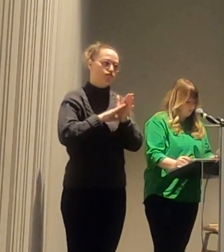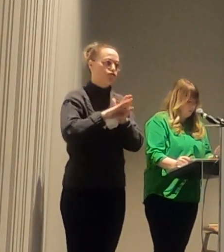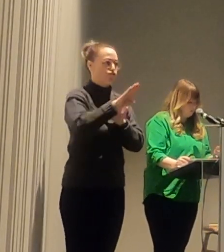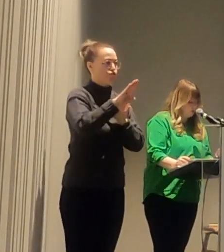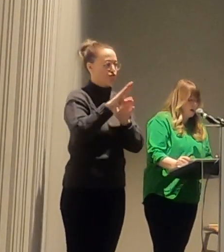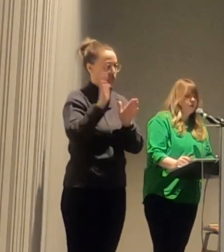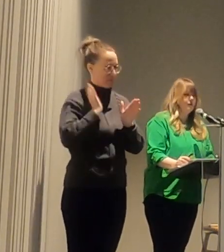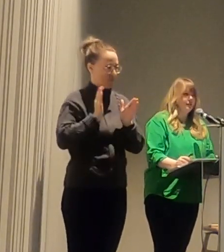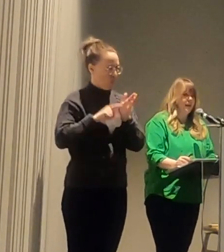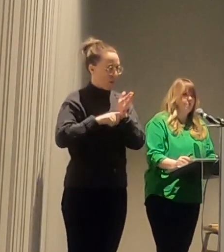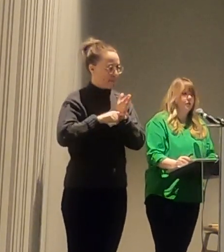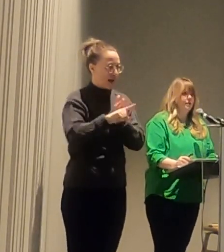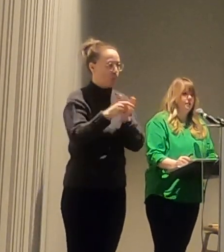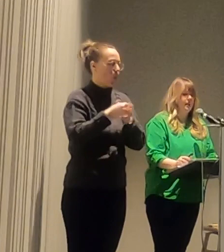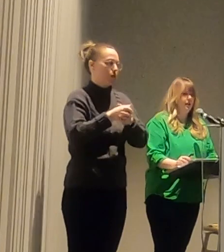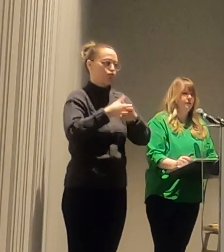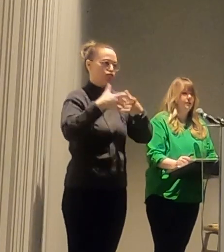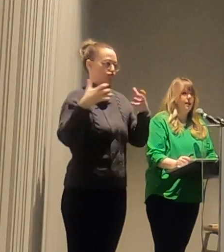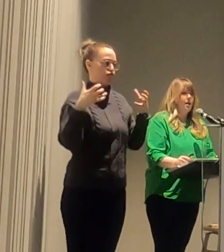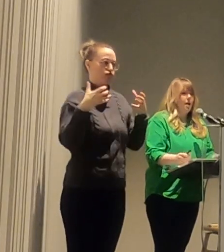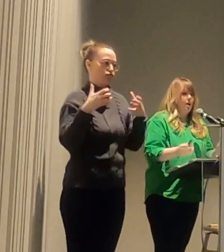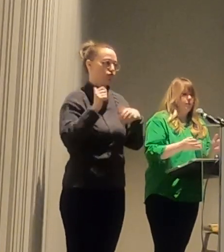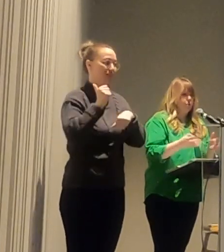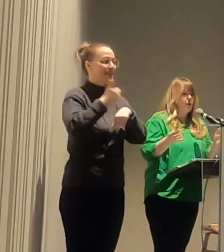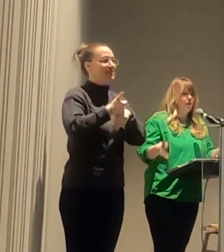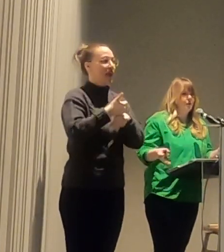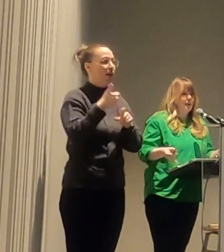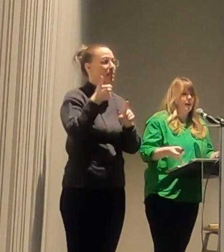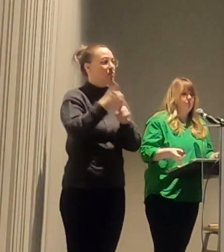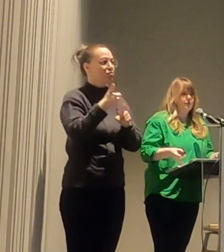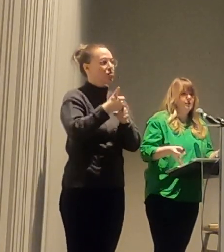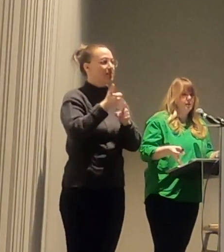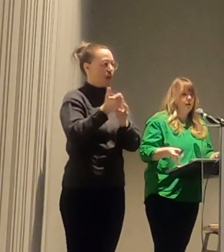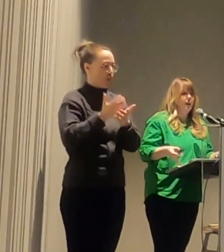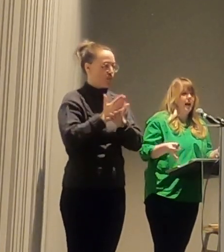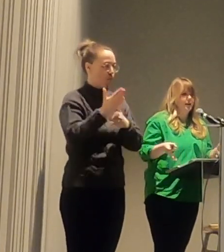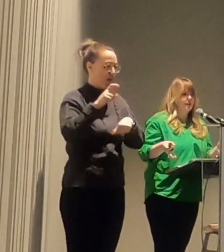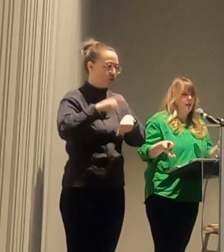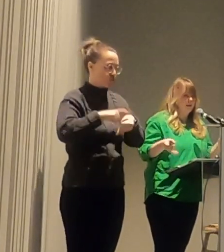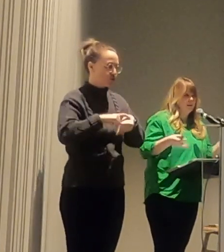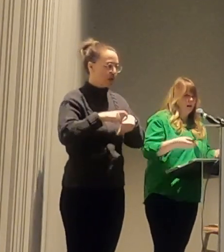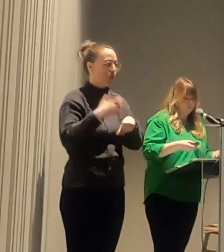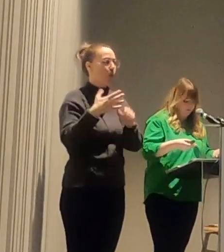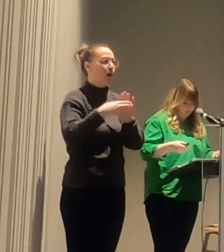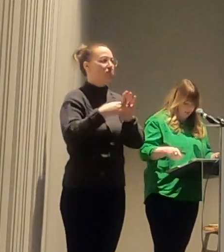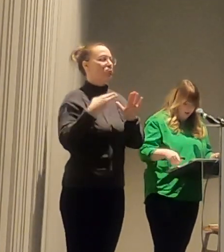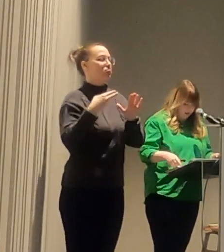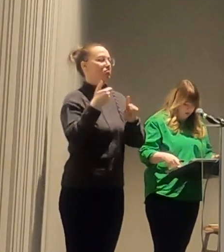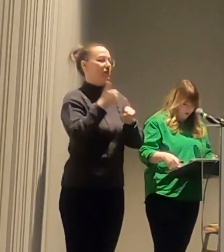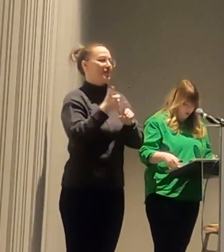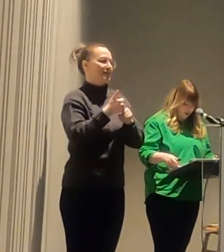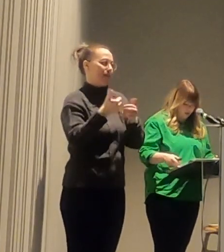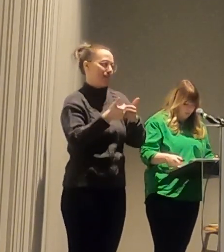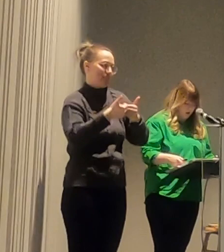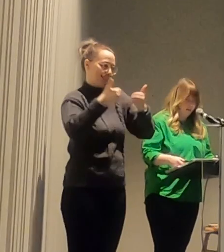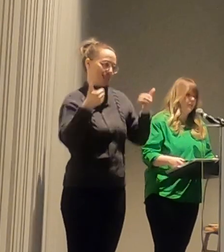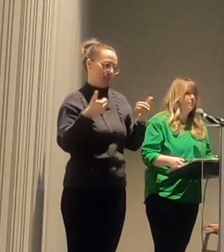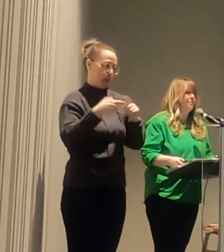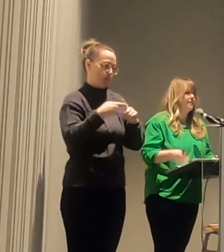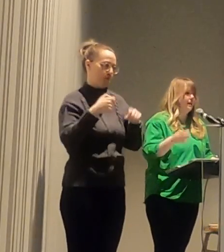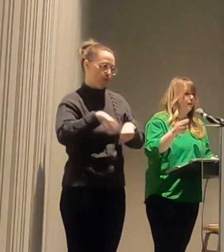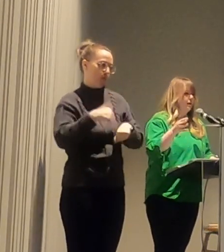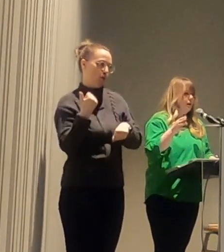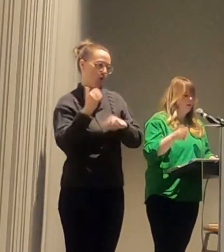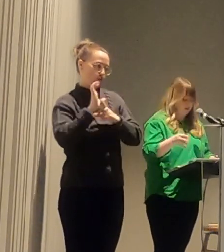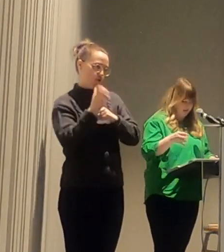they tried to establish themselves throughout their time still as separate from this other culture, wanting